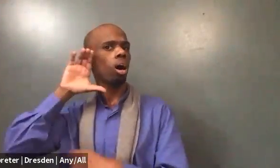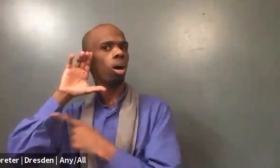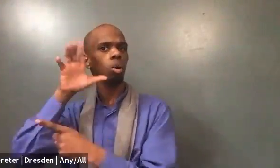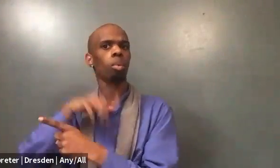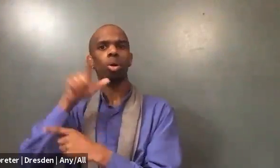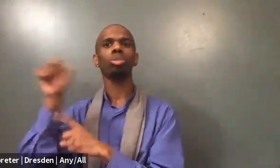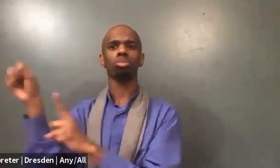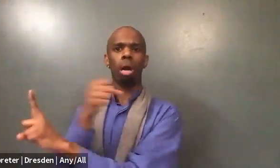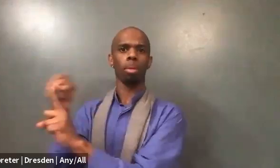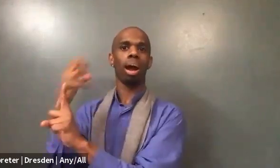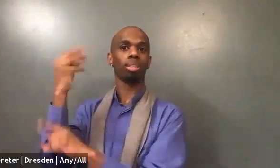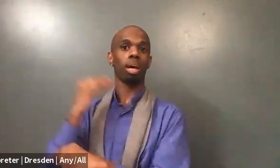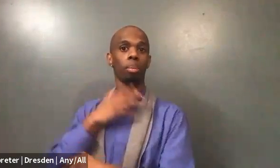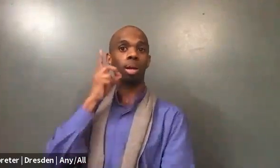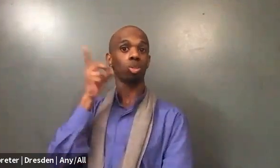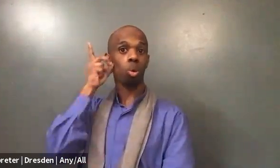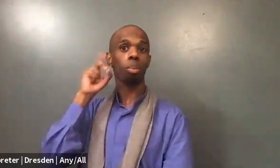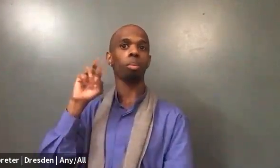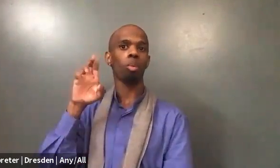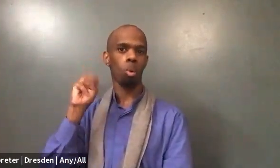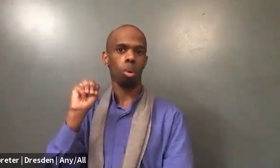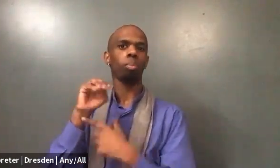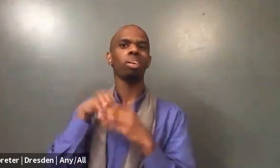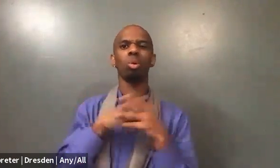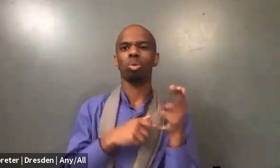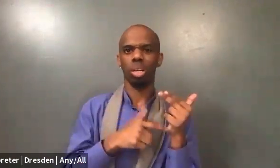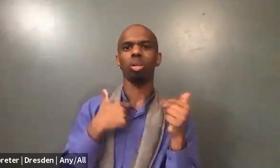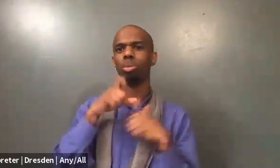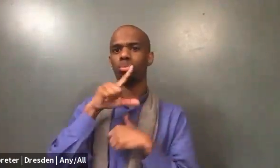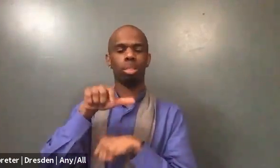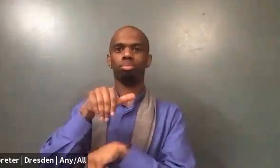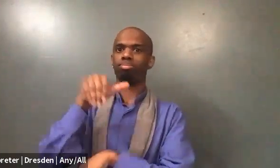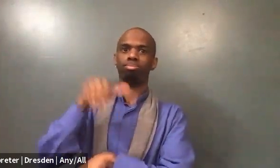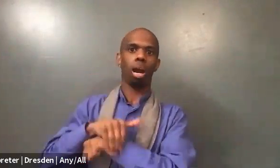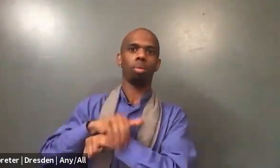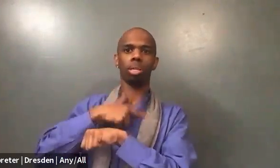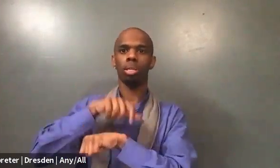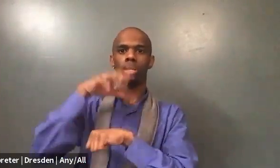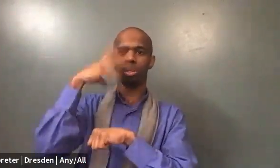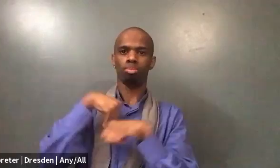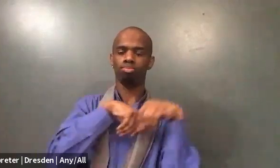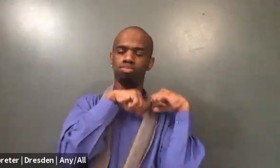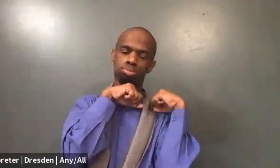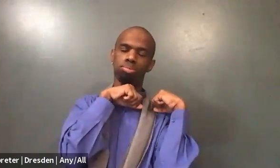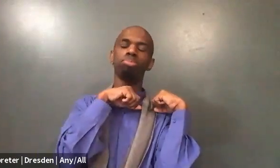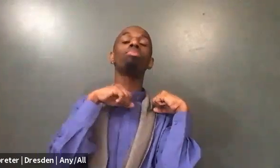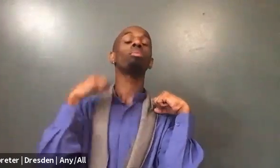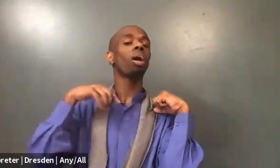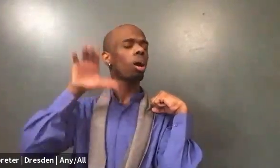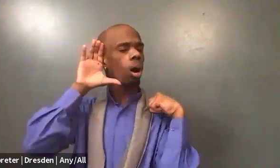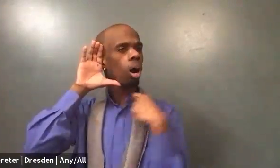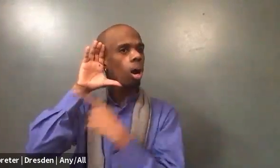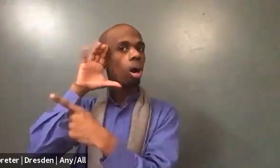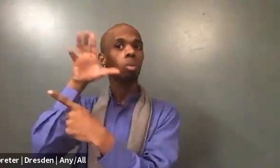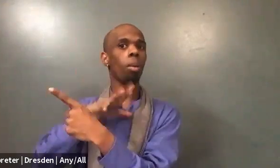hotel room door, and it was in the middle of the night and I was sleeping, I froze because it triggered me to a childhood